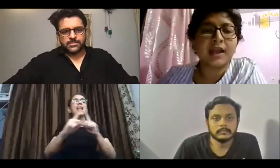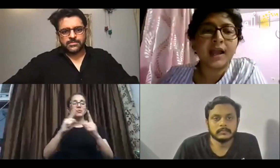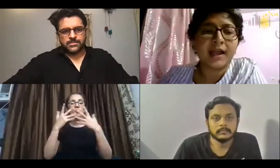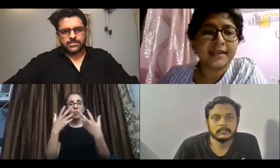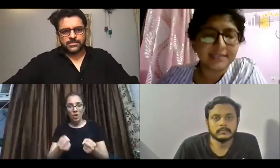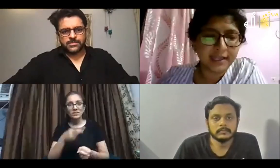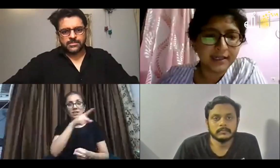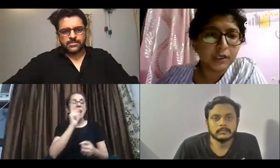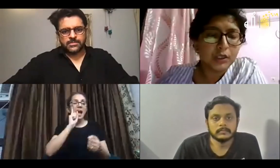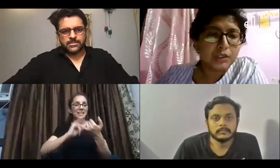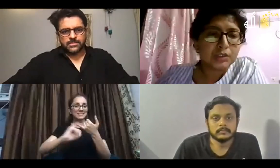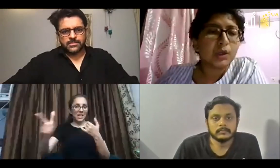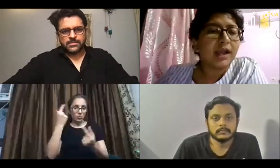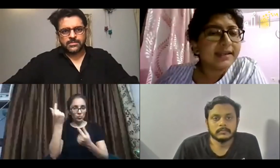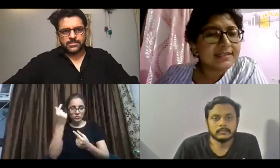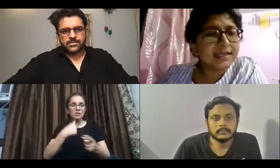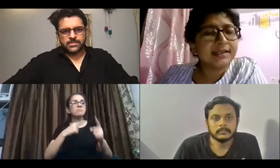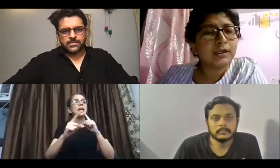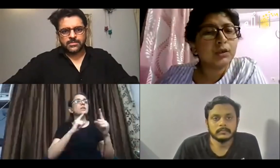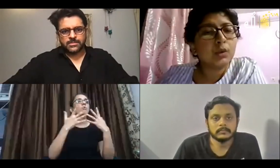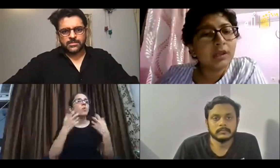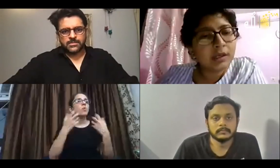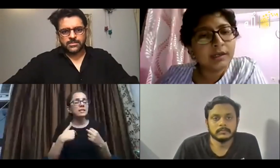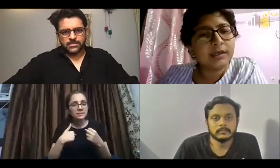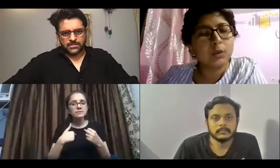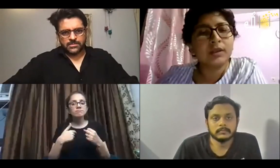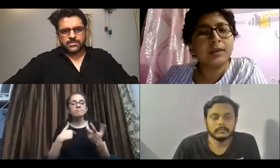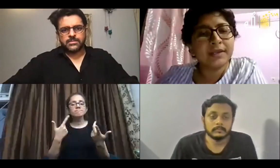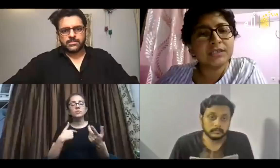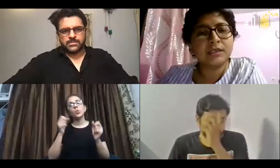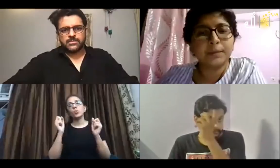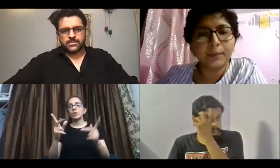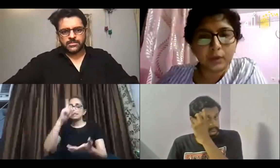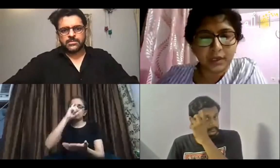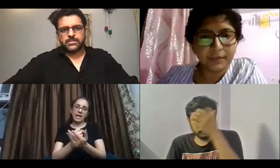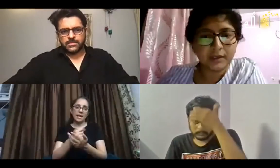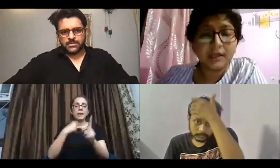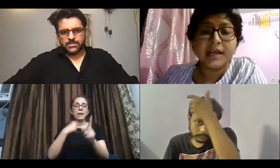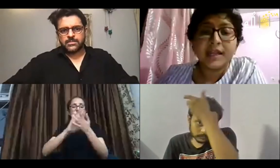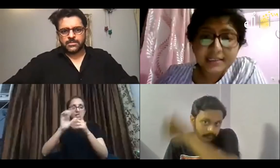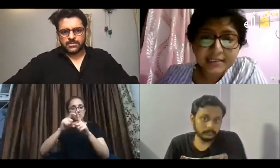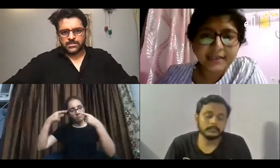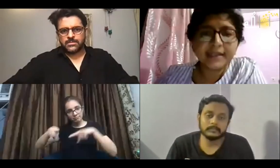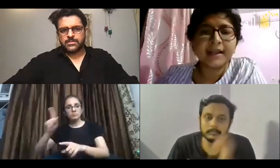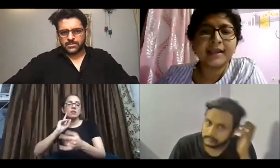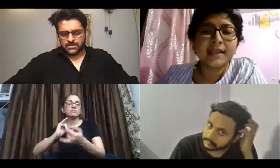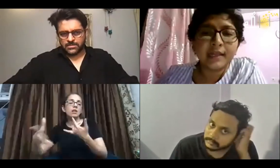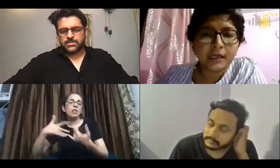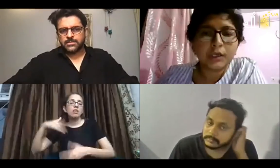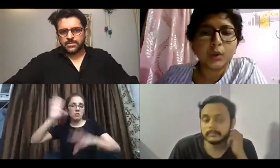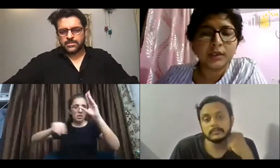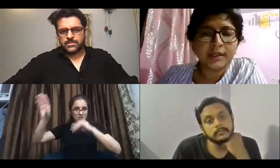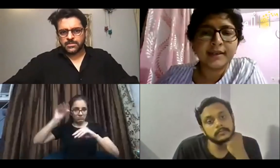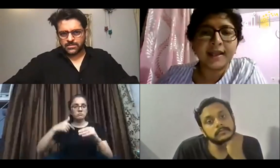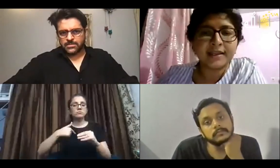use ISL. So I decided to learn during PhD program. Last year, I